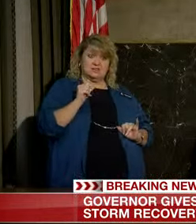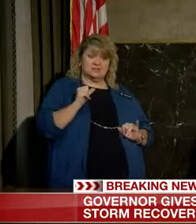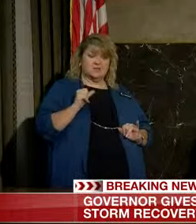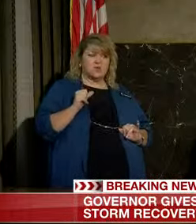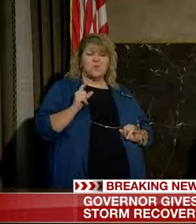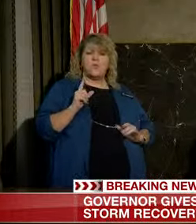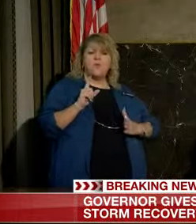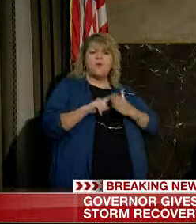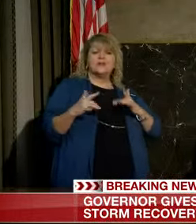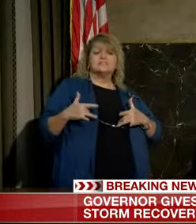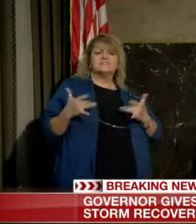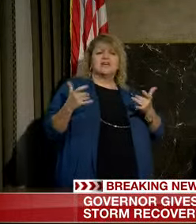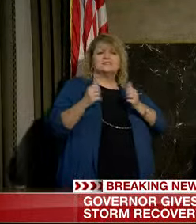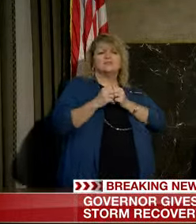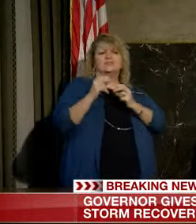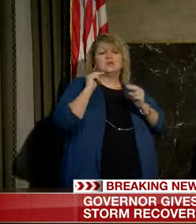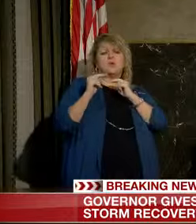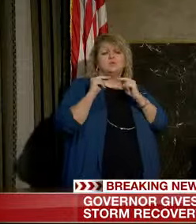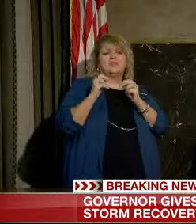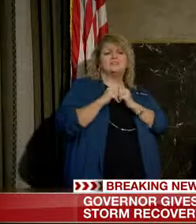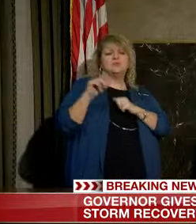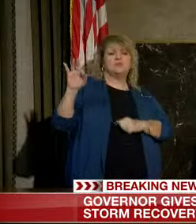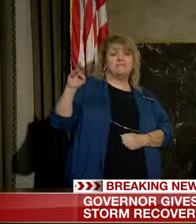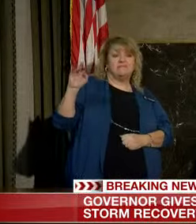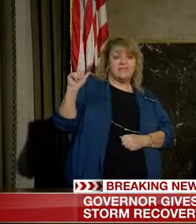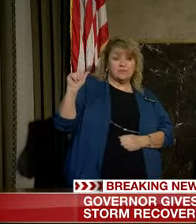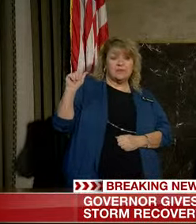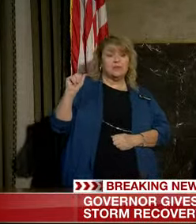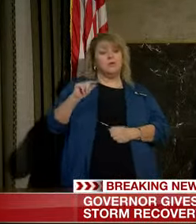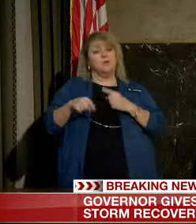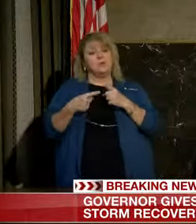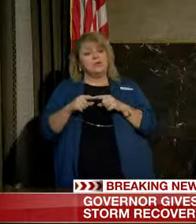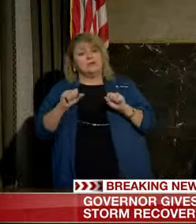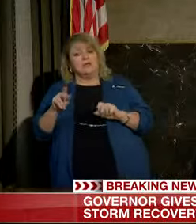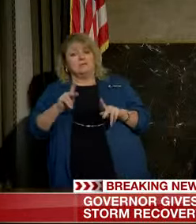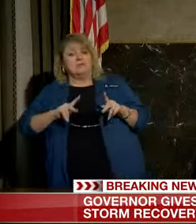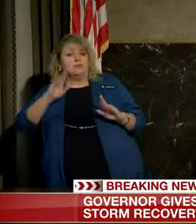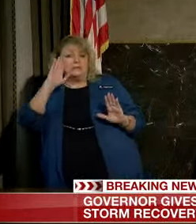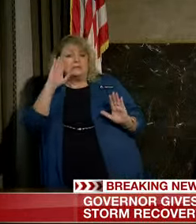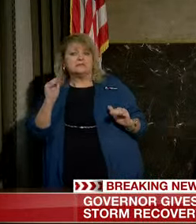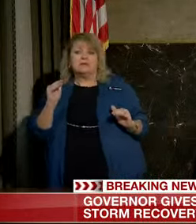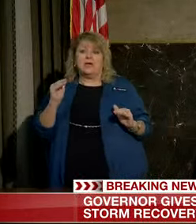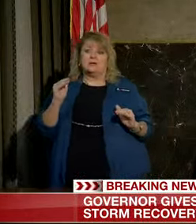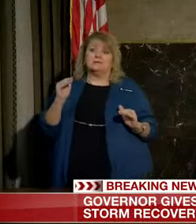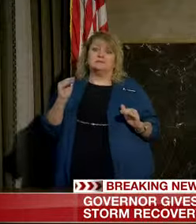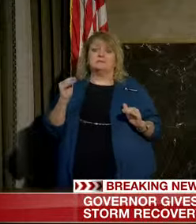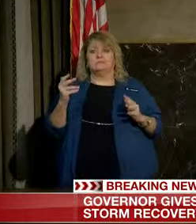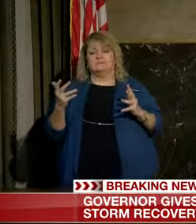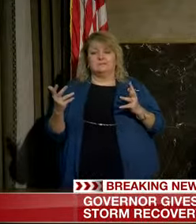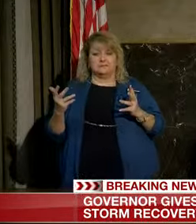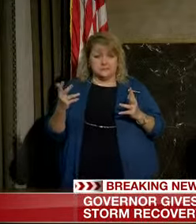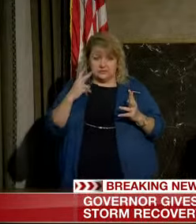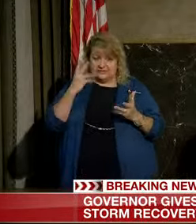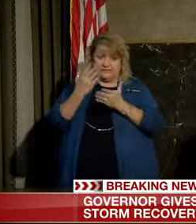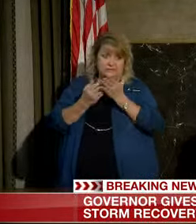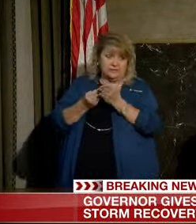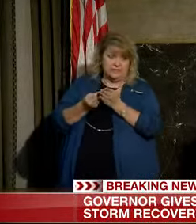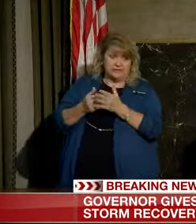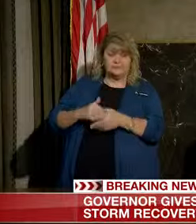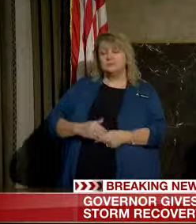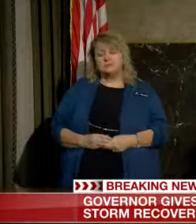the status of negotiations with FEMA, and when can people start to expect some movement on that front? Yeah, well,